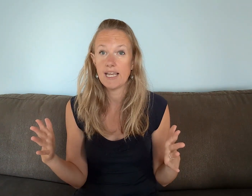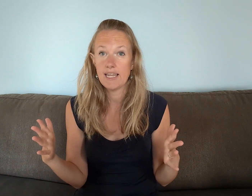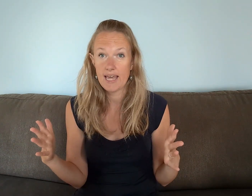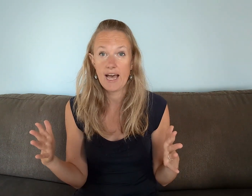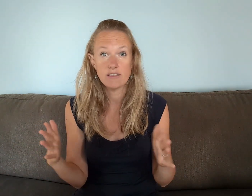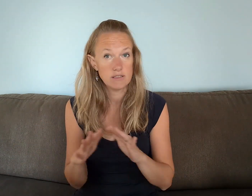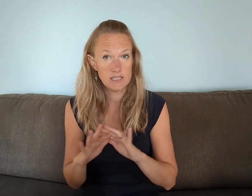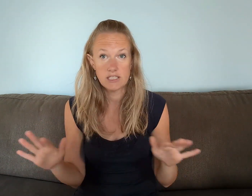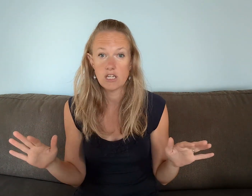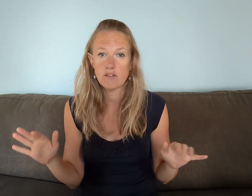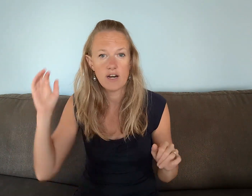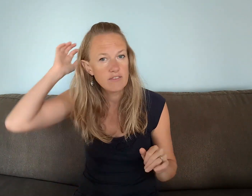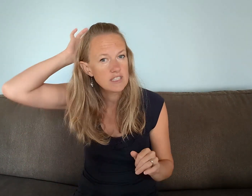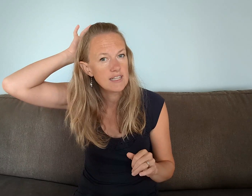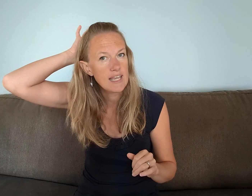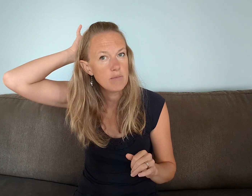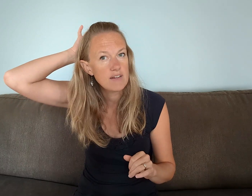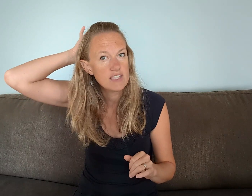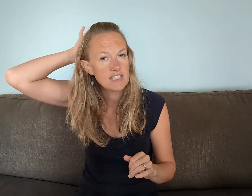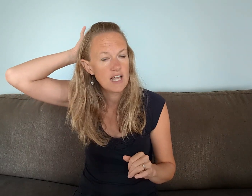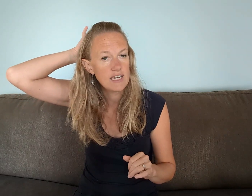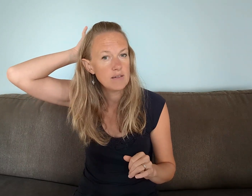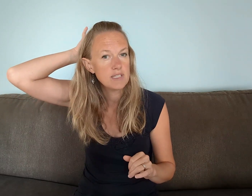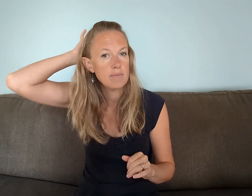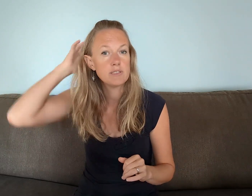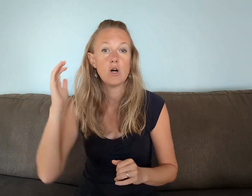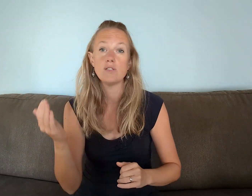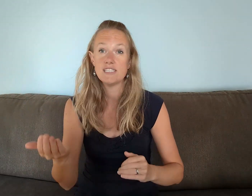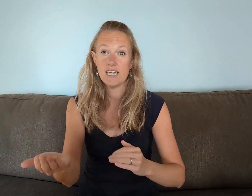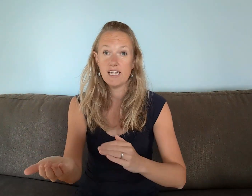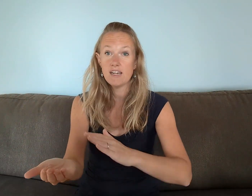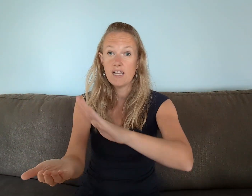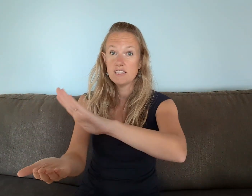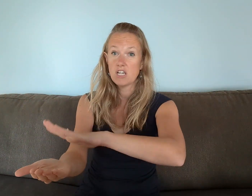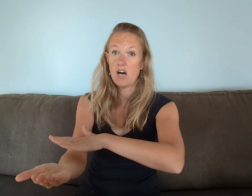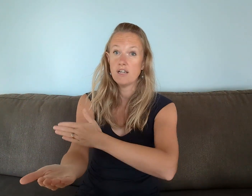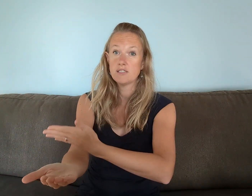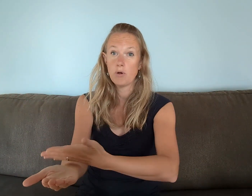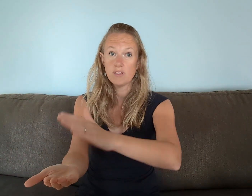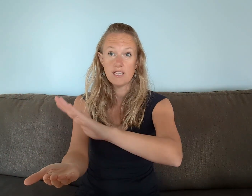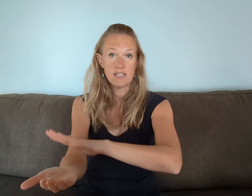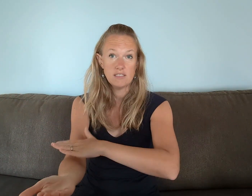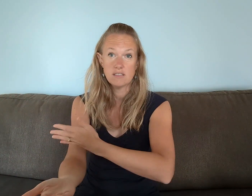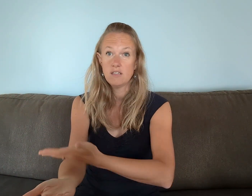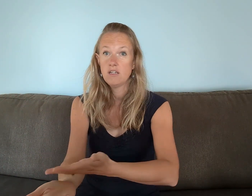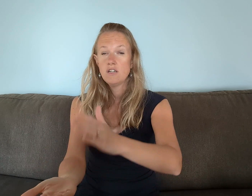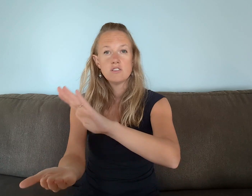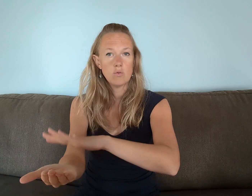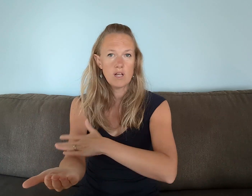sign that. Sing a song forever to the Lamb whenever this line comes up. So sing and song is both like this. So we're not